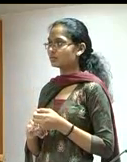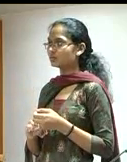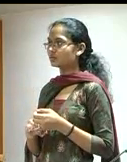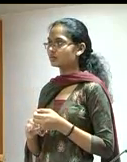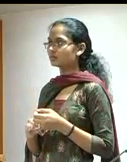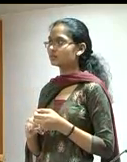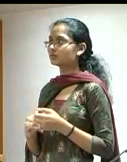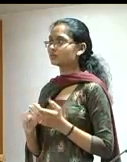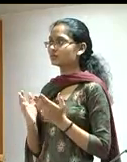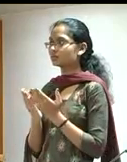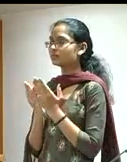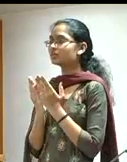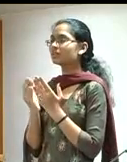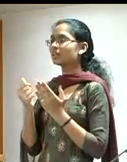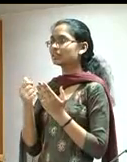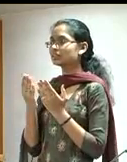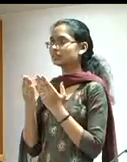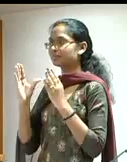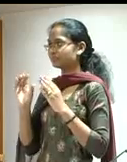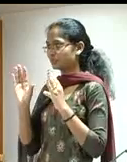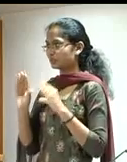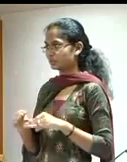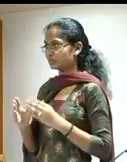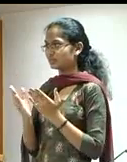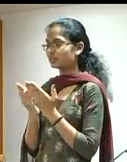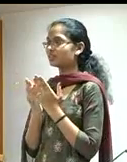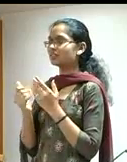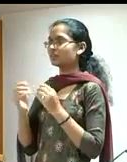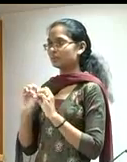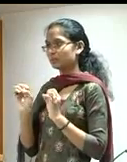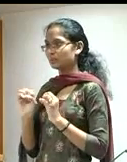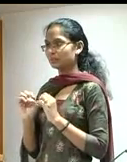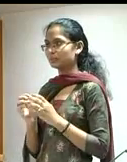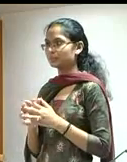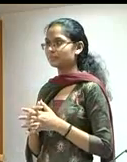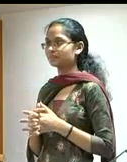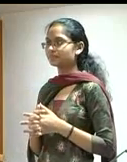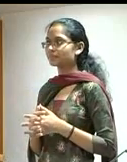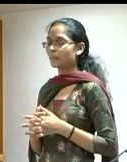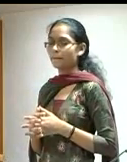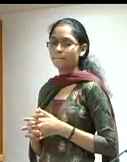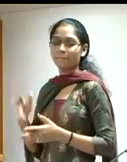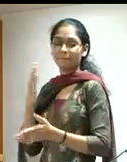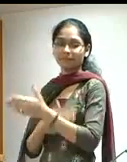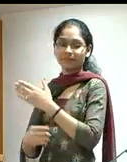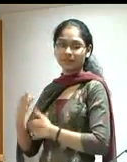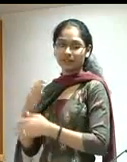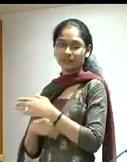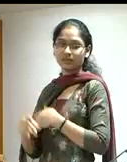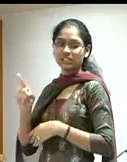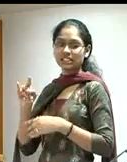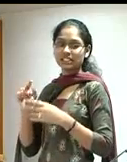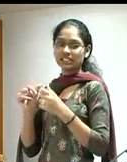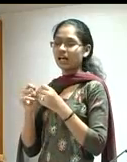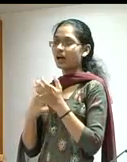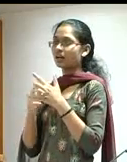Article 16 talks about equality in public employment. But there again, in fact, the 3% reservation in the Disabilities Act comes under